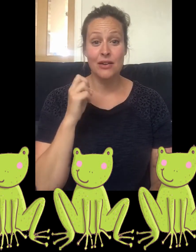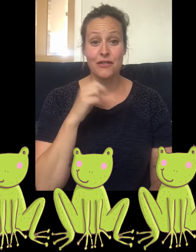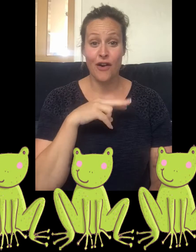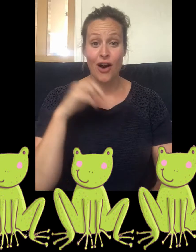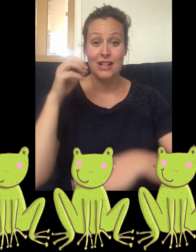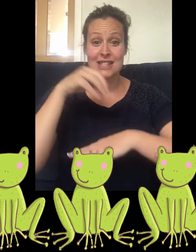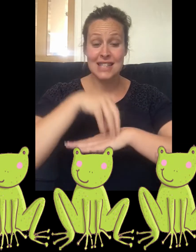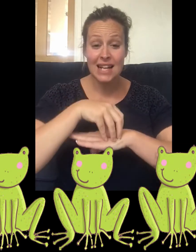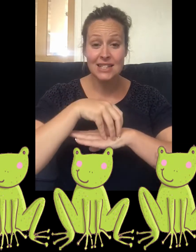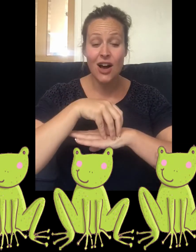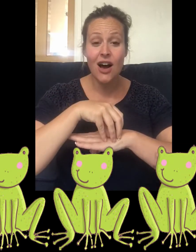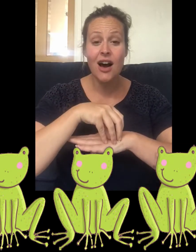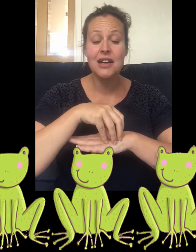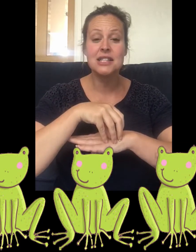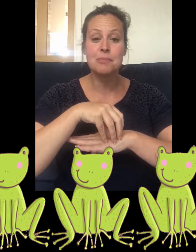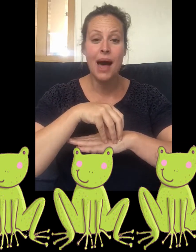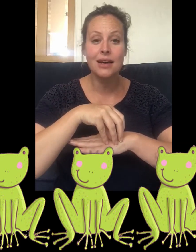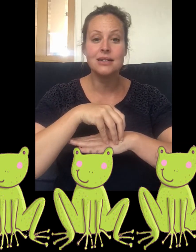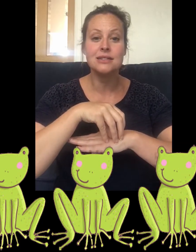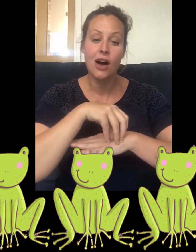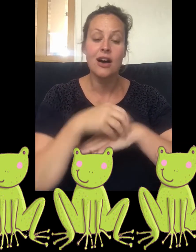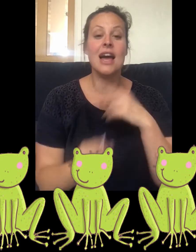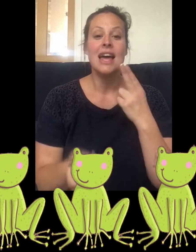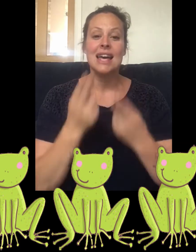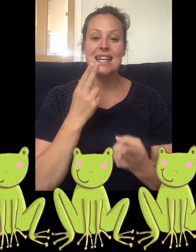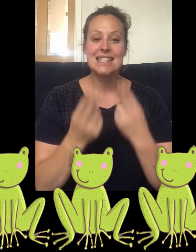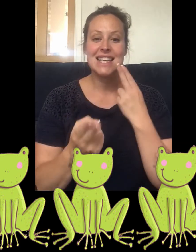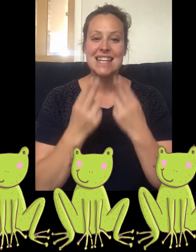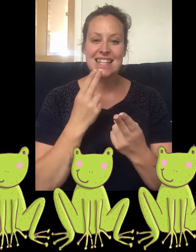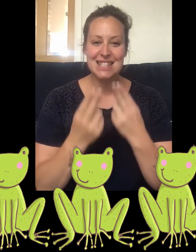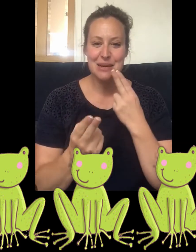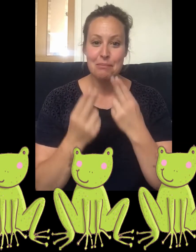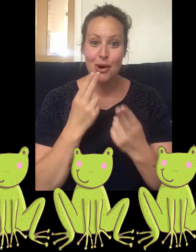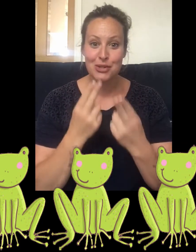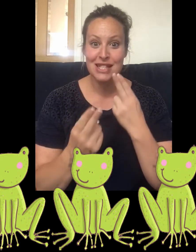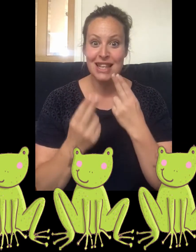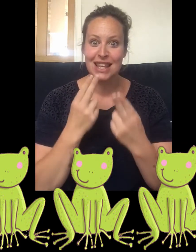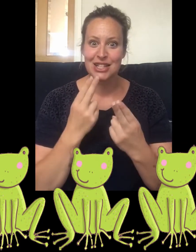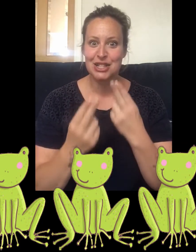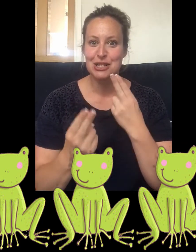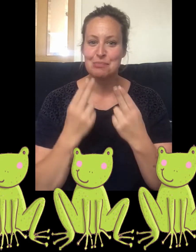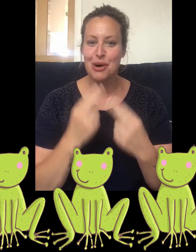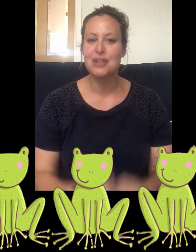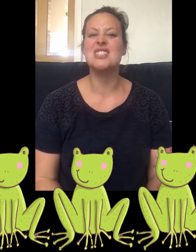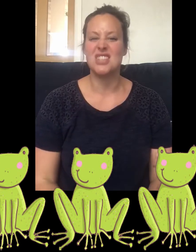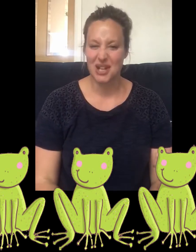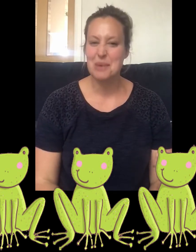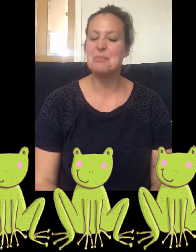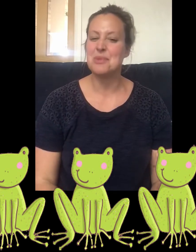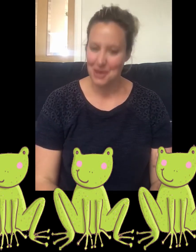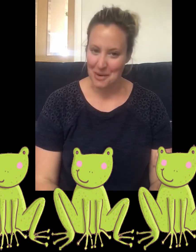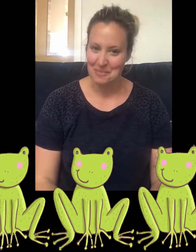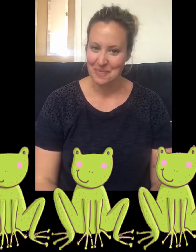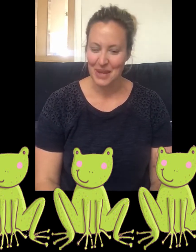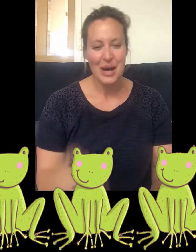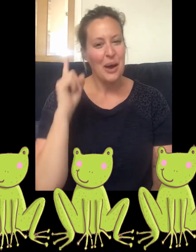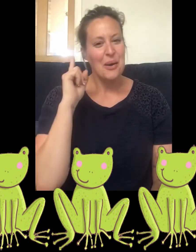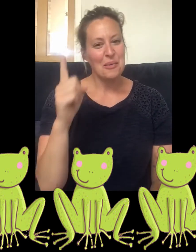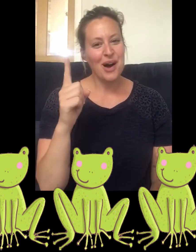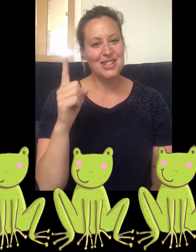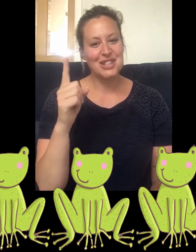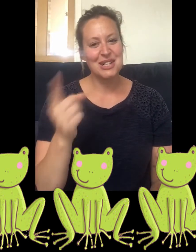speckled frogs. Sat on a speckled log. Eating some most delicious bugs. Yum yum.